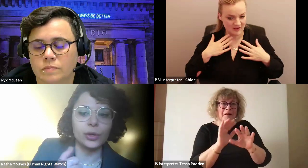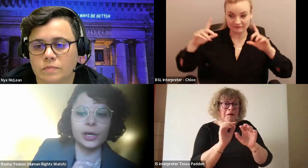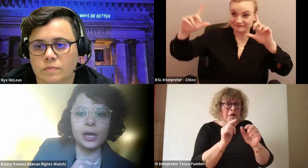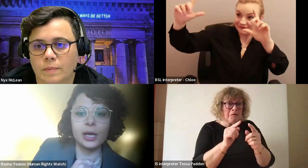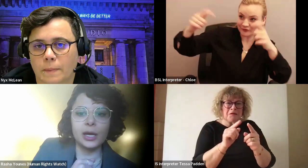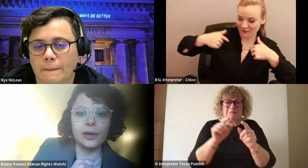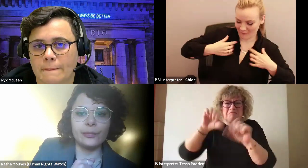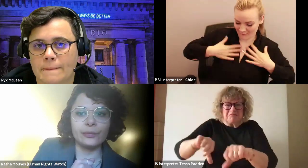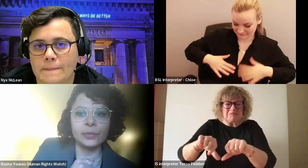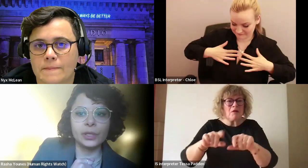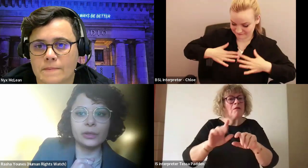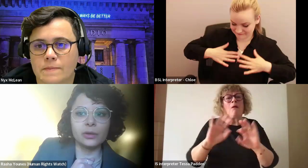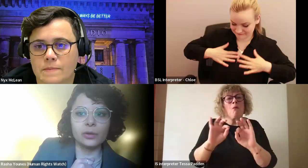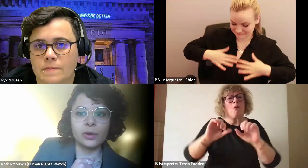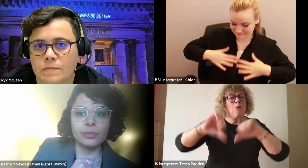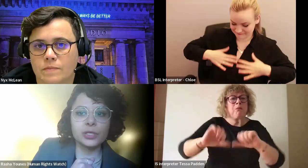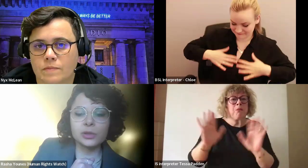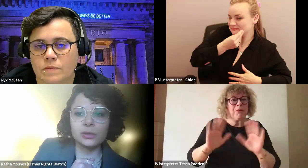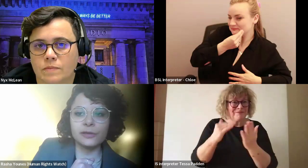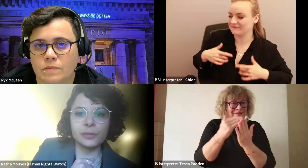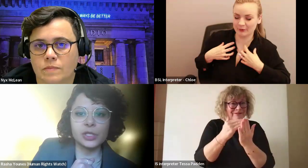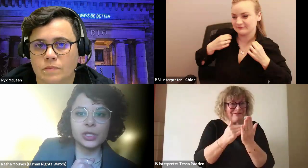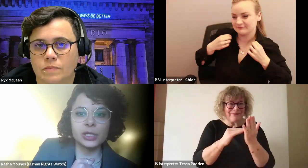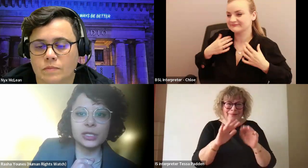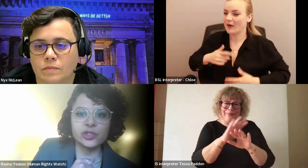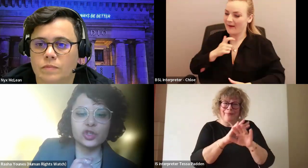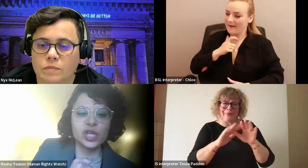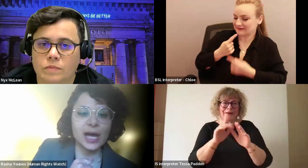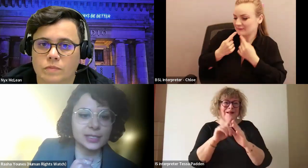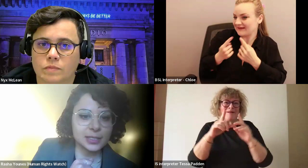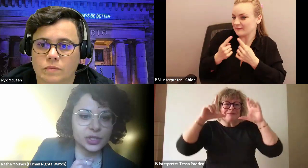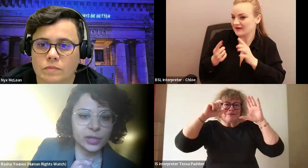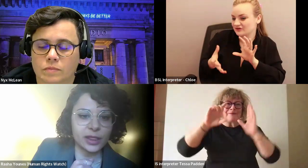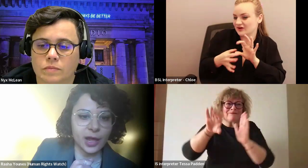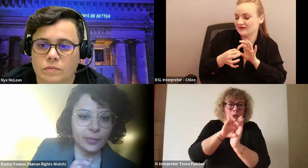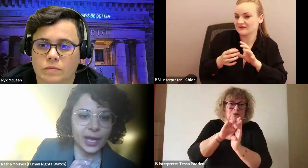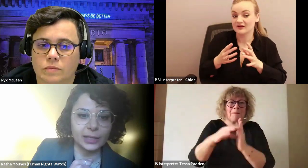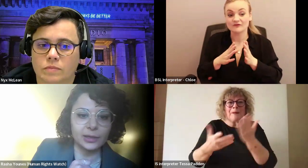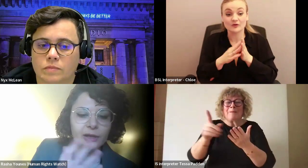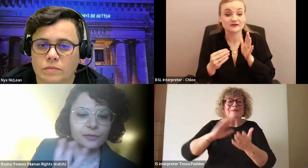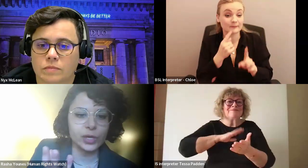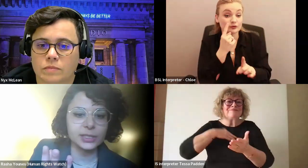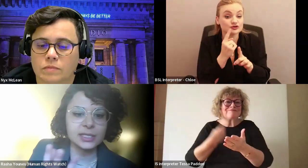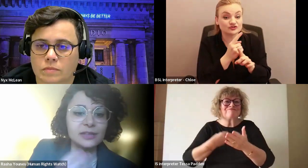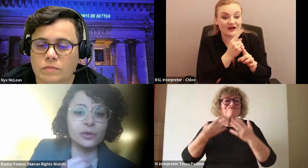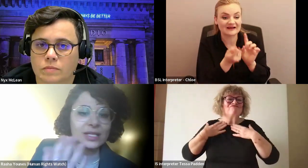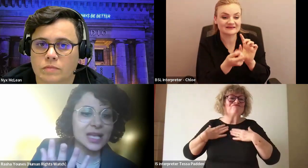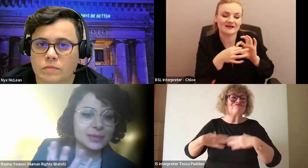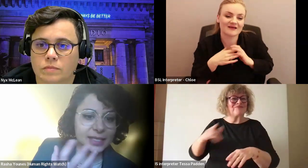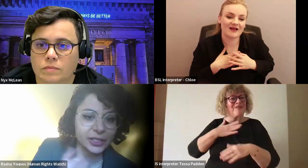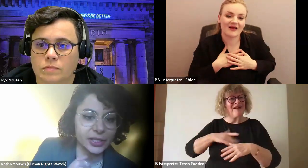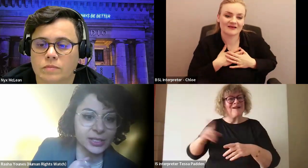makeup or, a personal information such as chats between them and their loved ones,